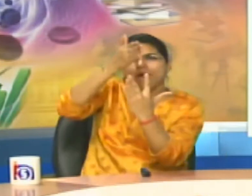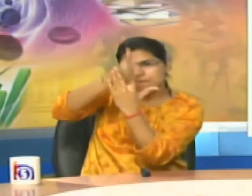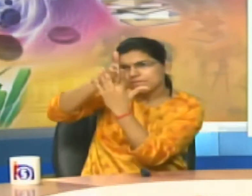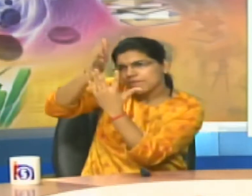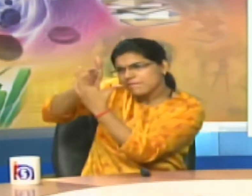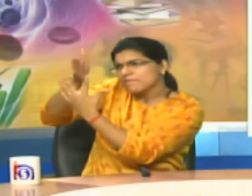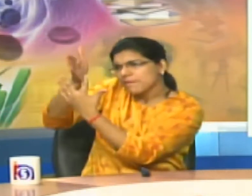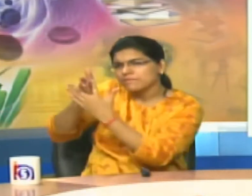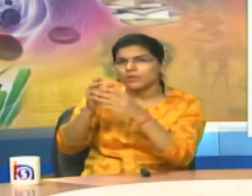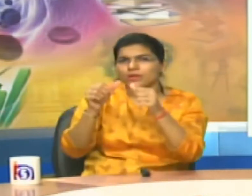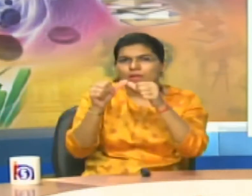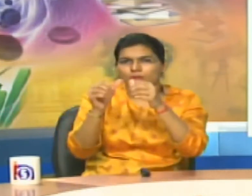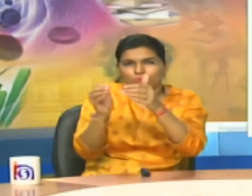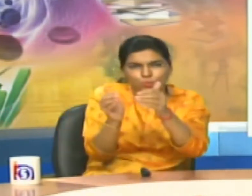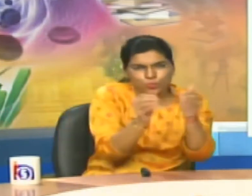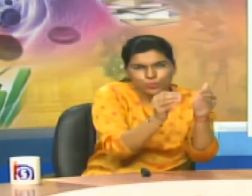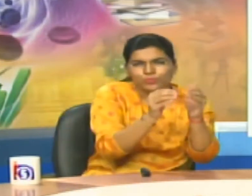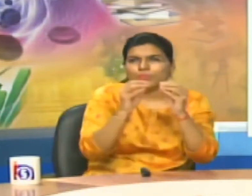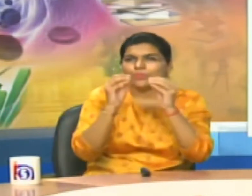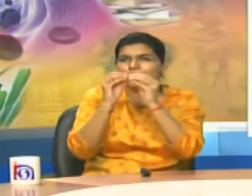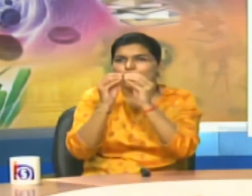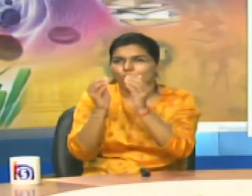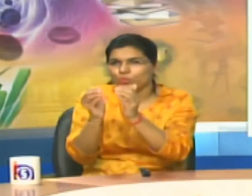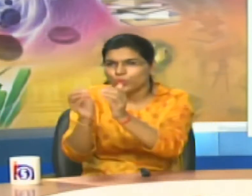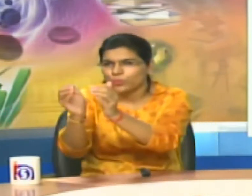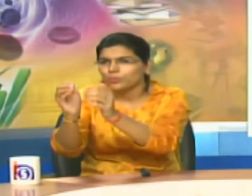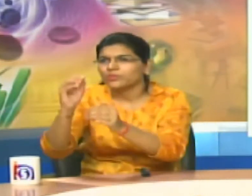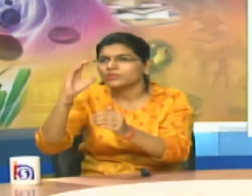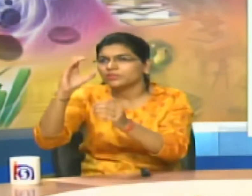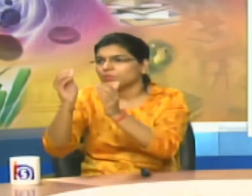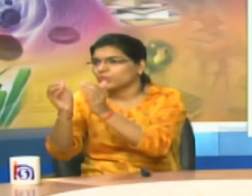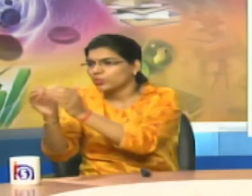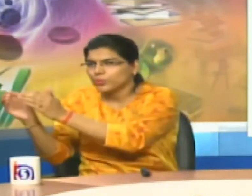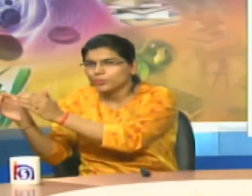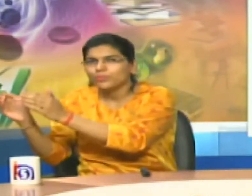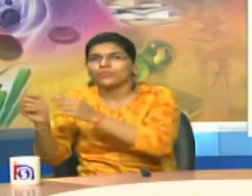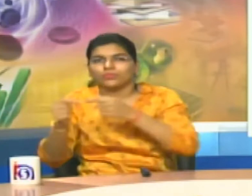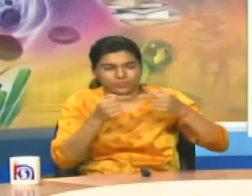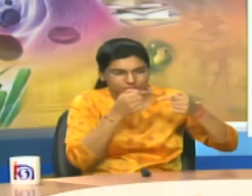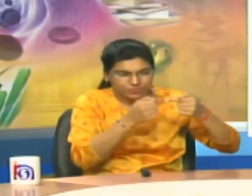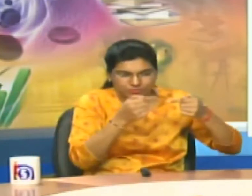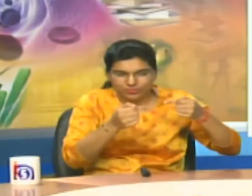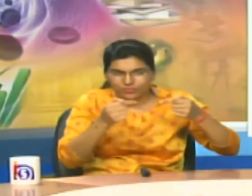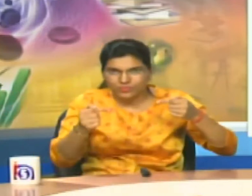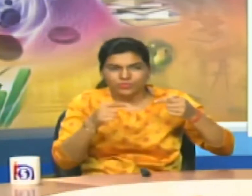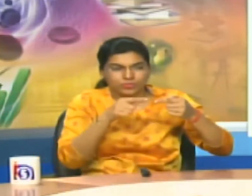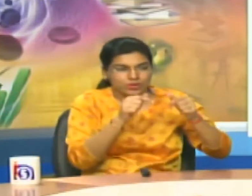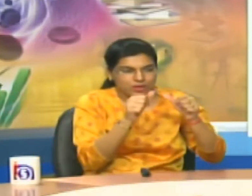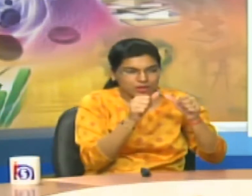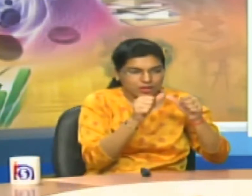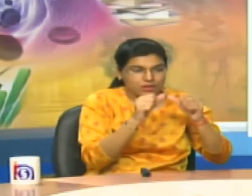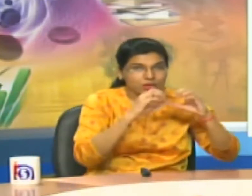students or names, and you have to put information of all those 100 students one by